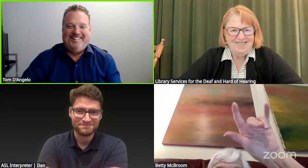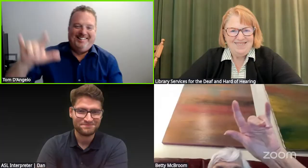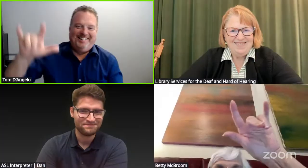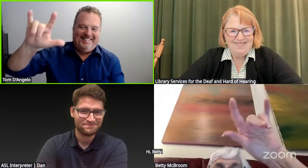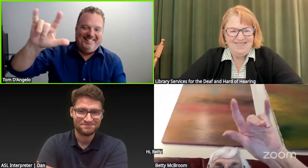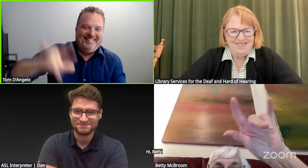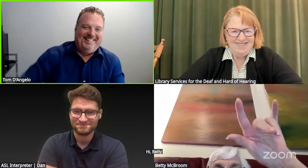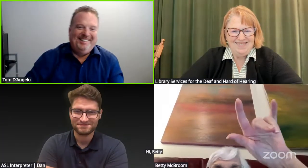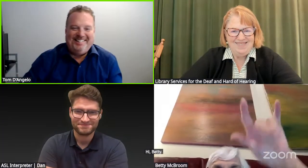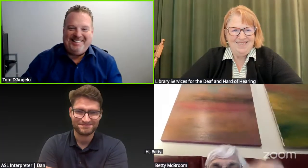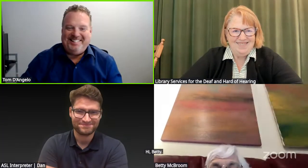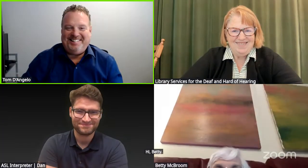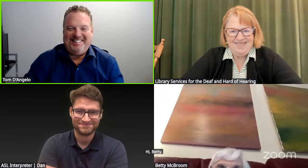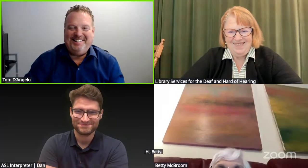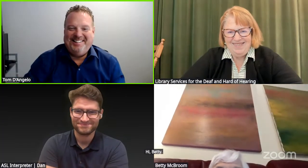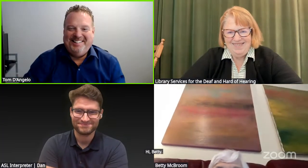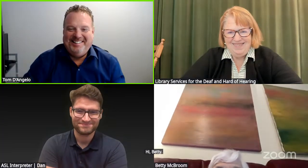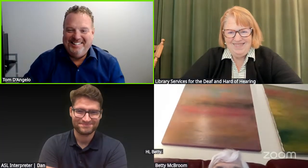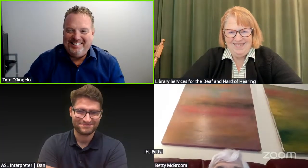Hi, Betty.